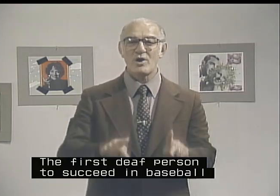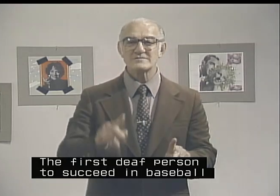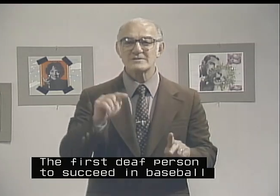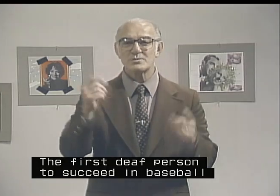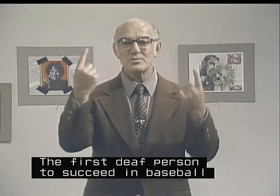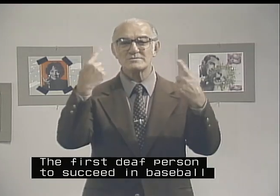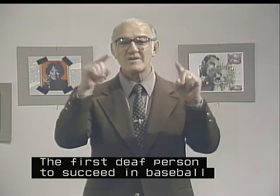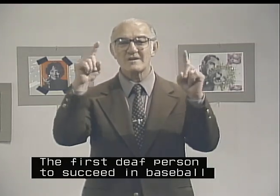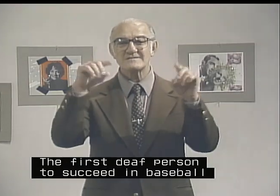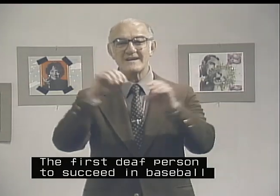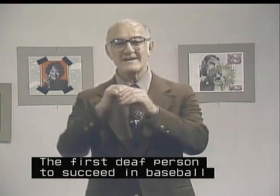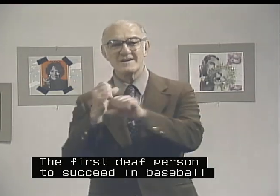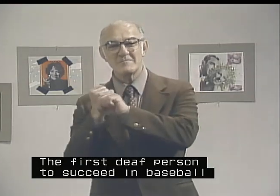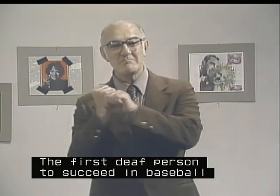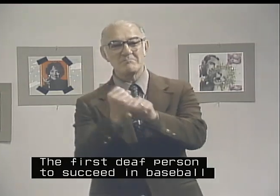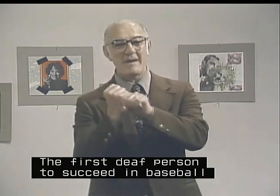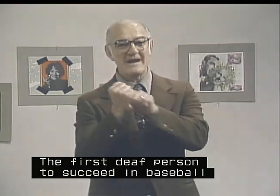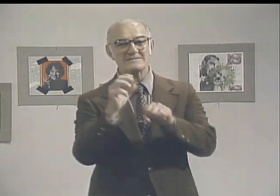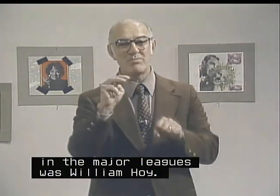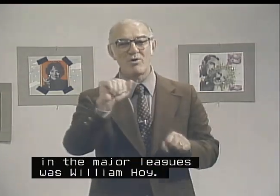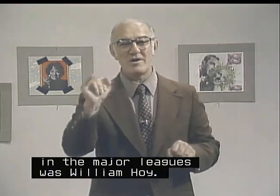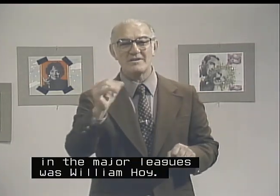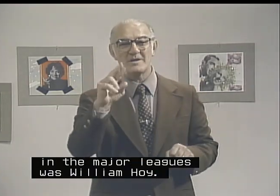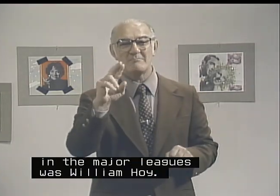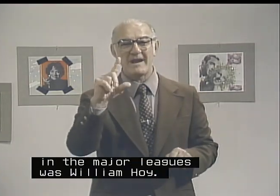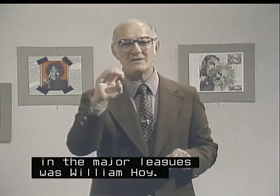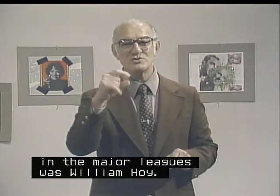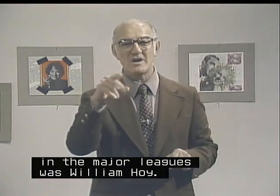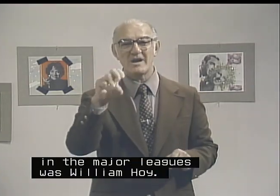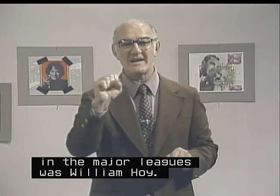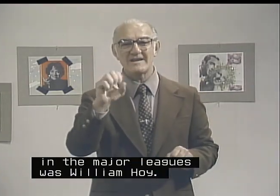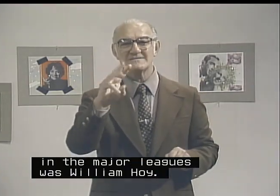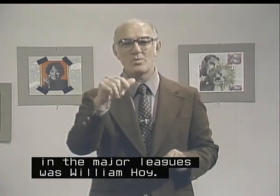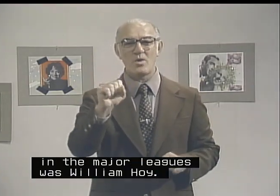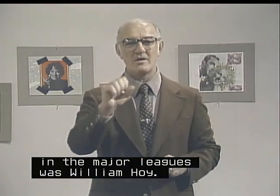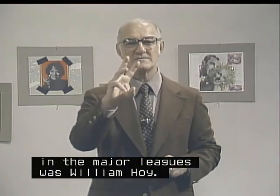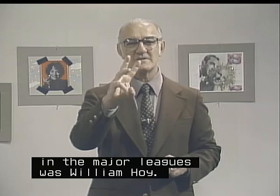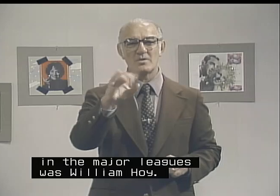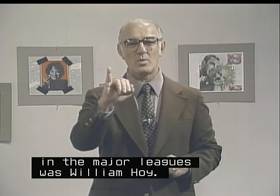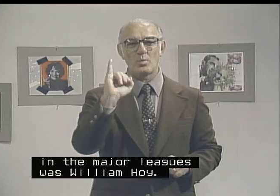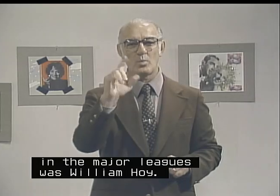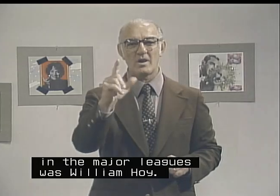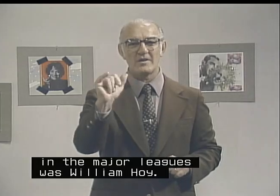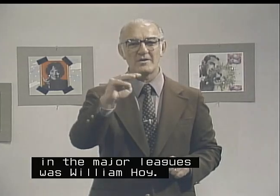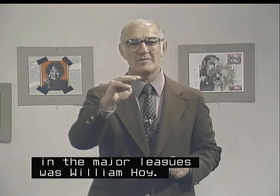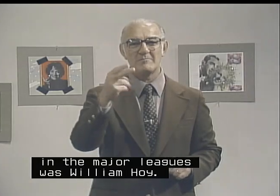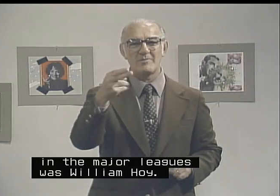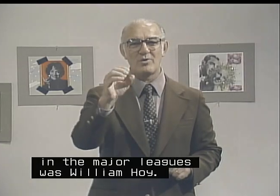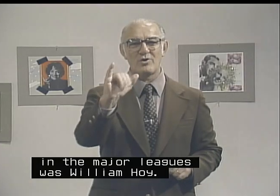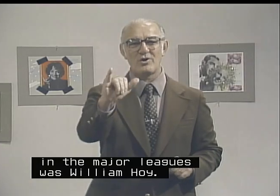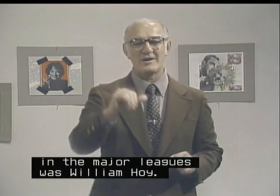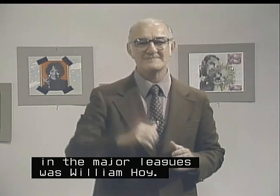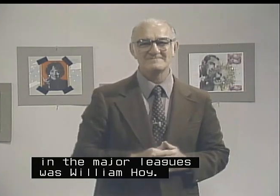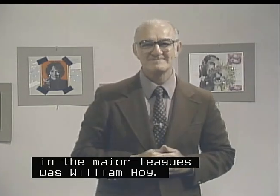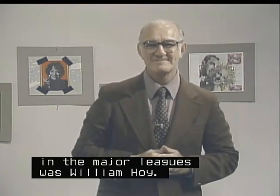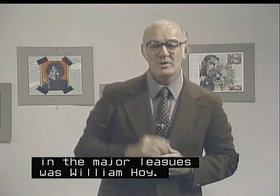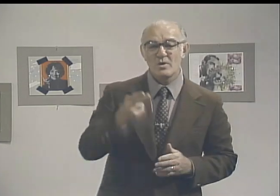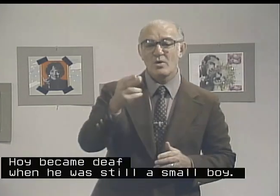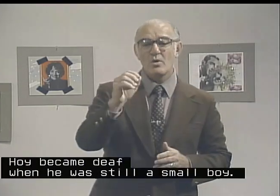Person to succeed in baseball in the major leagues was William Hoy.